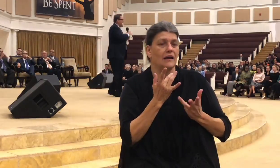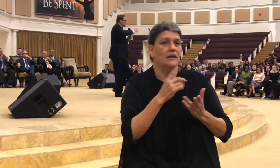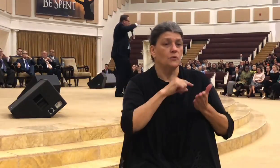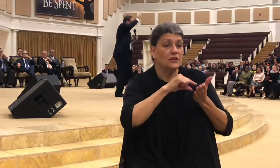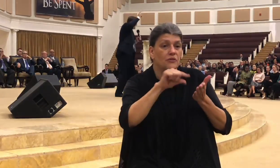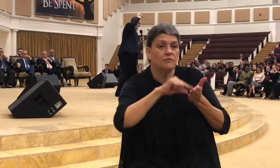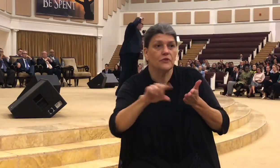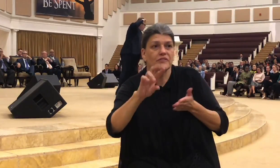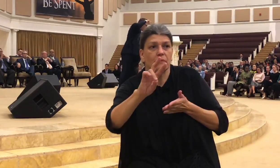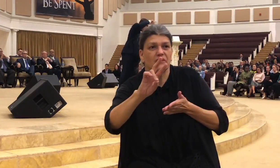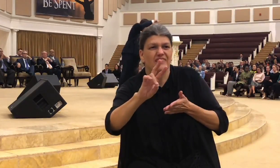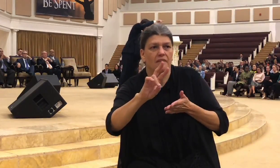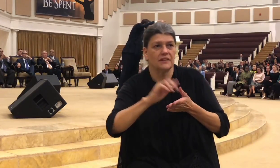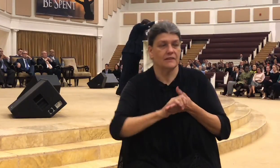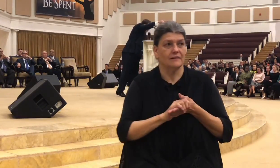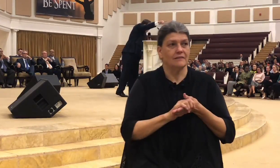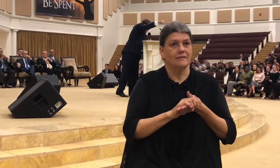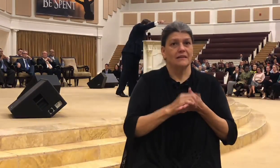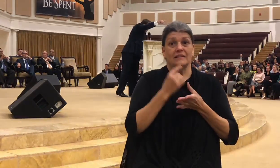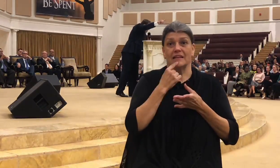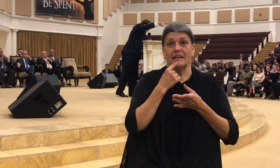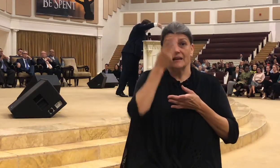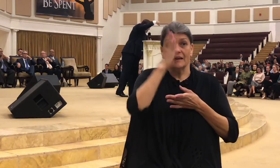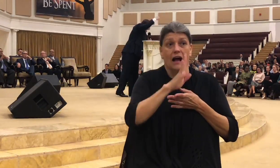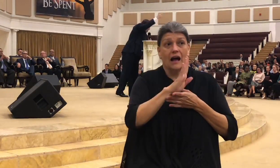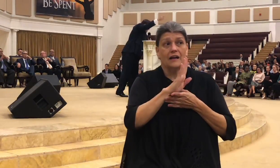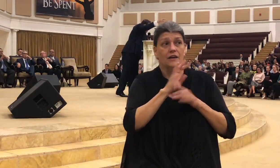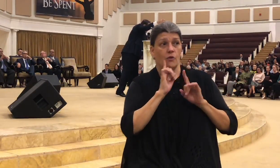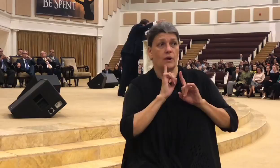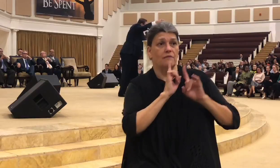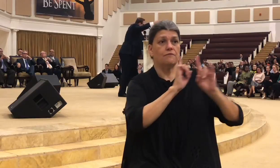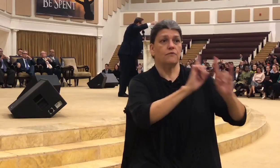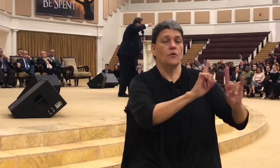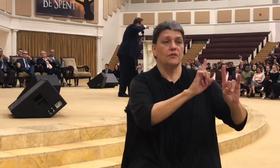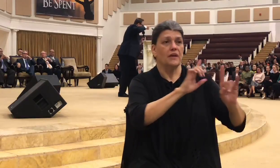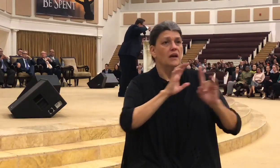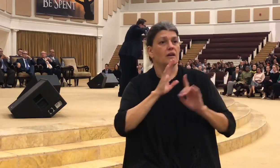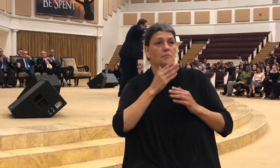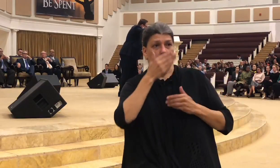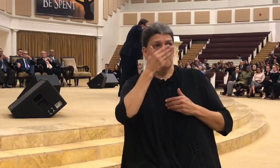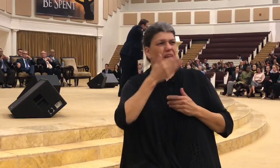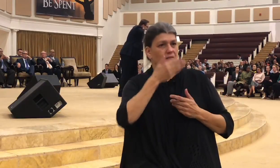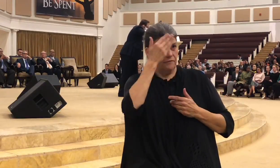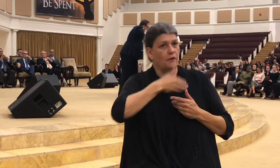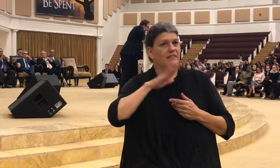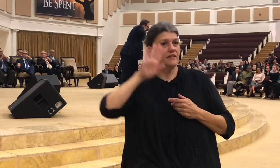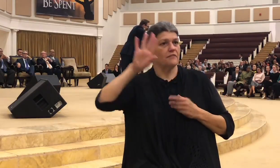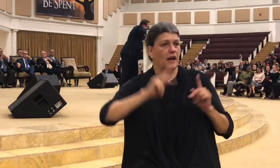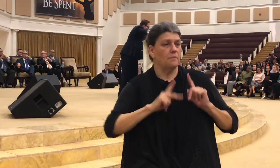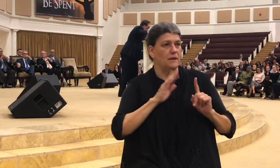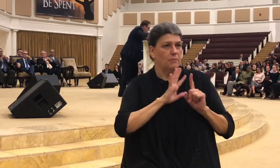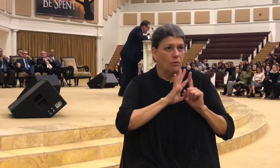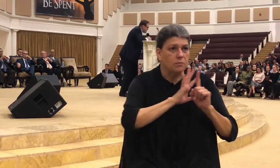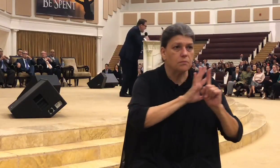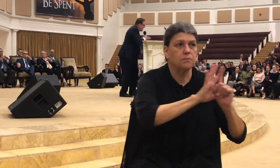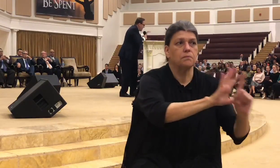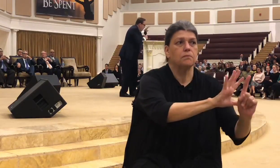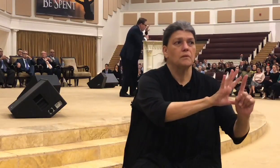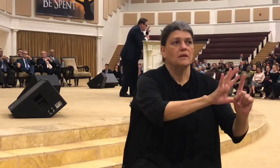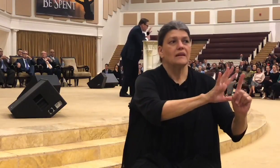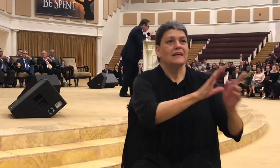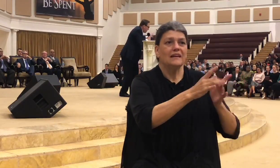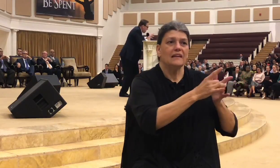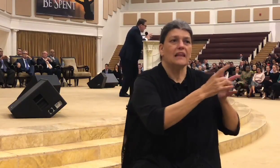7, it said, God, when you went forth before thy people, thou didst march through the wilderness.